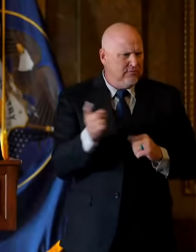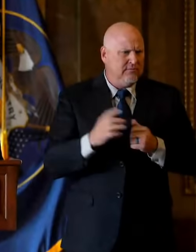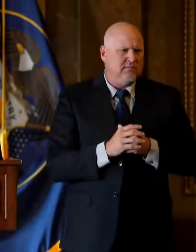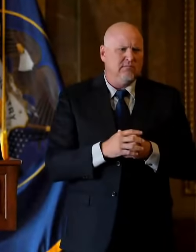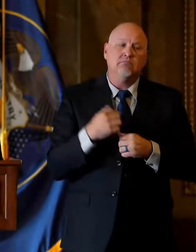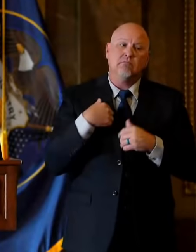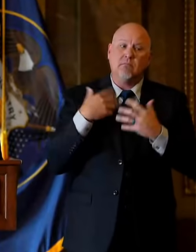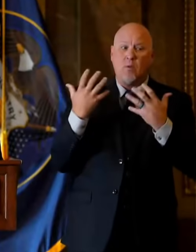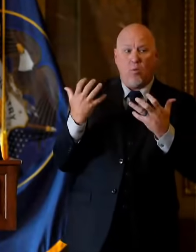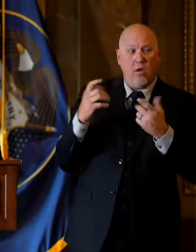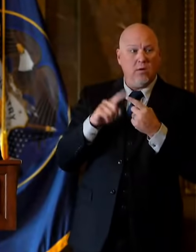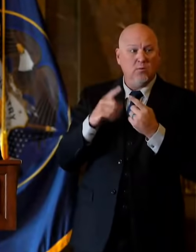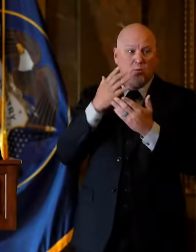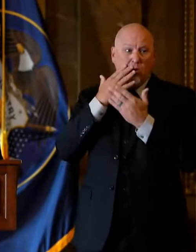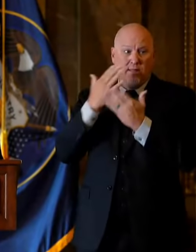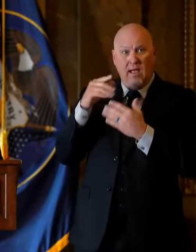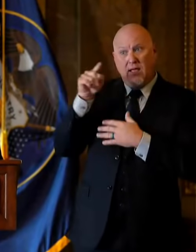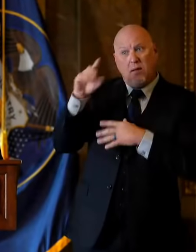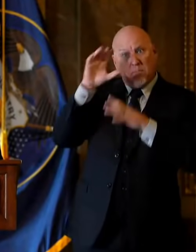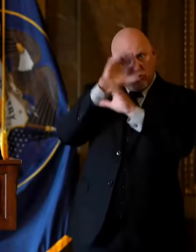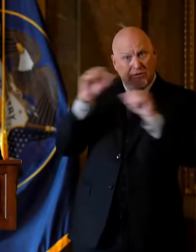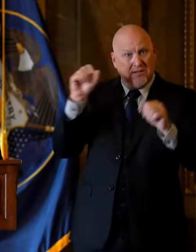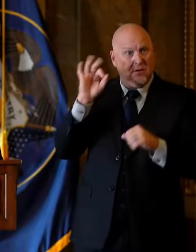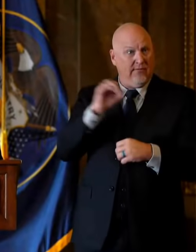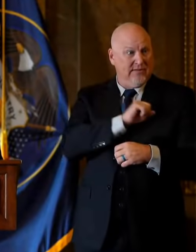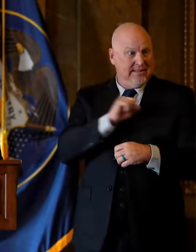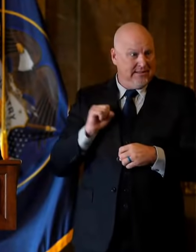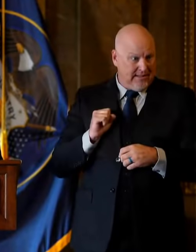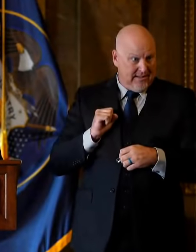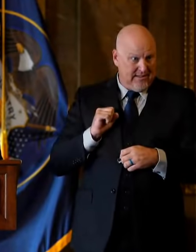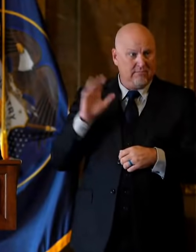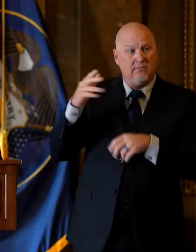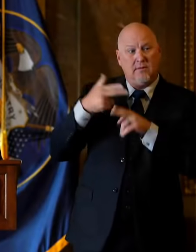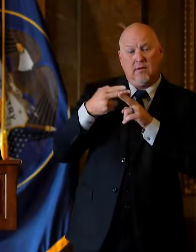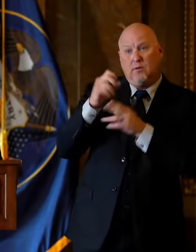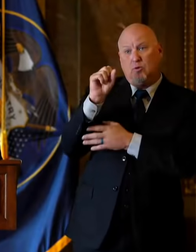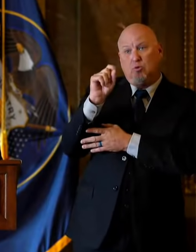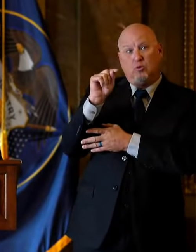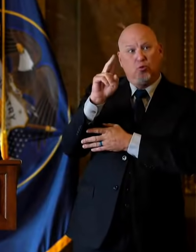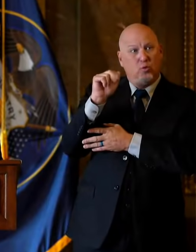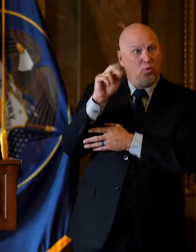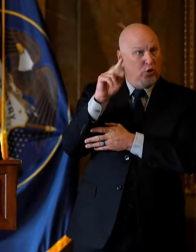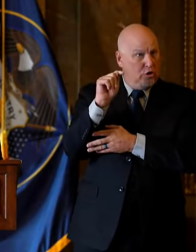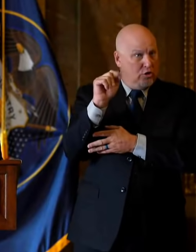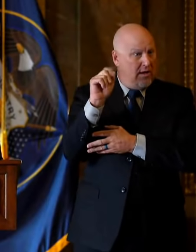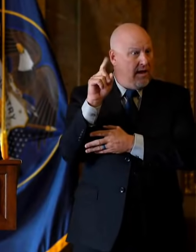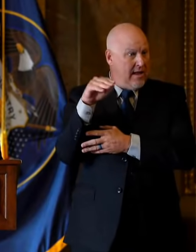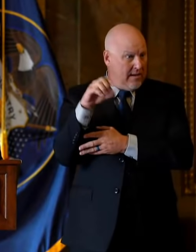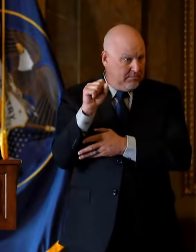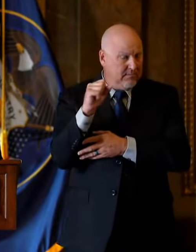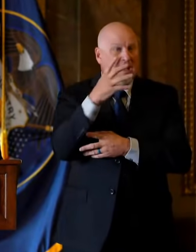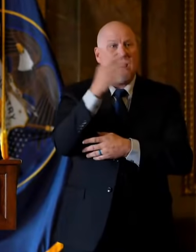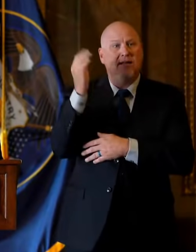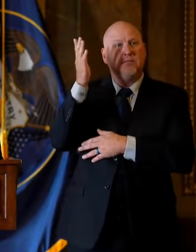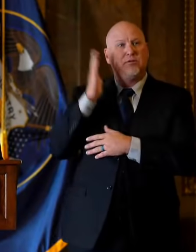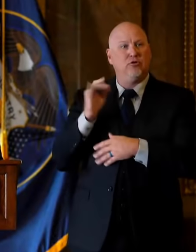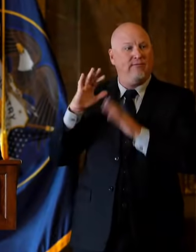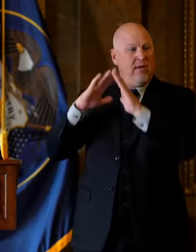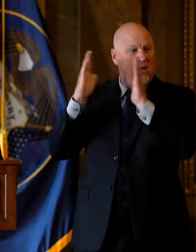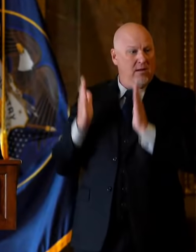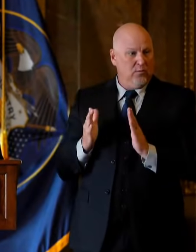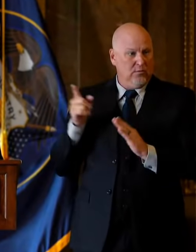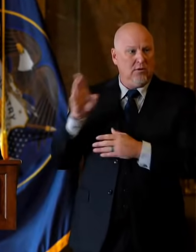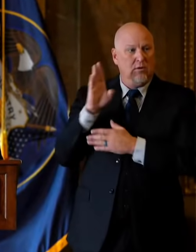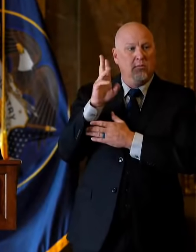the president of the Senate, Stuart Adams, and the Speaker of the House, Brad Wilson, who have just been incredible partners throughout this